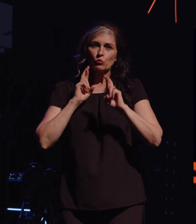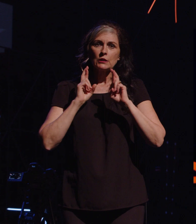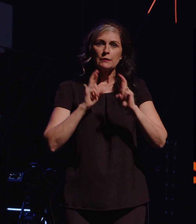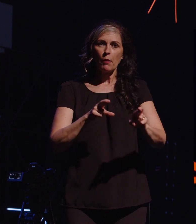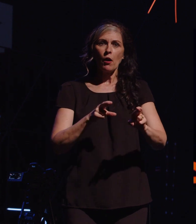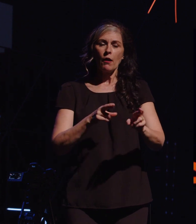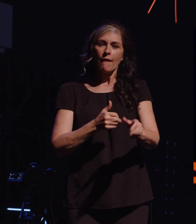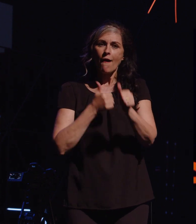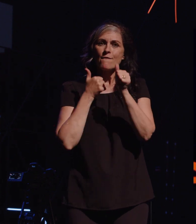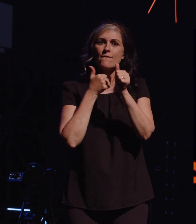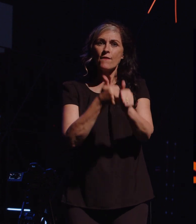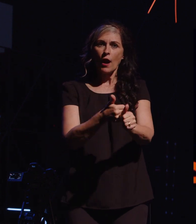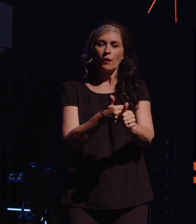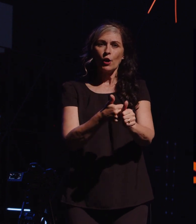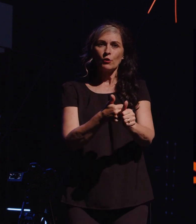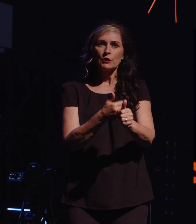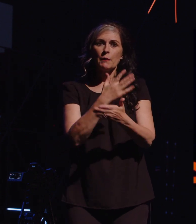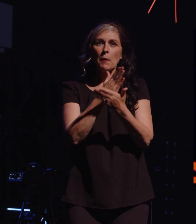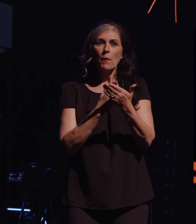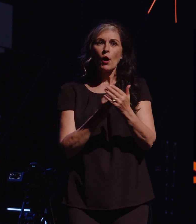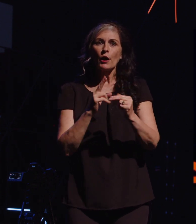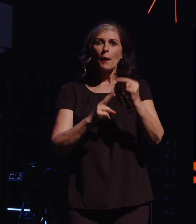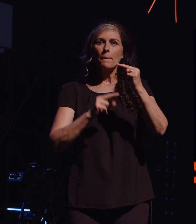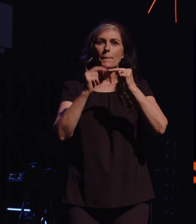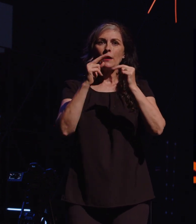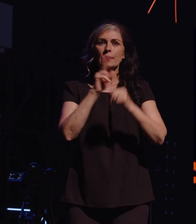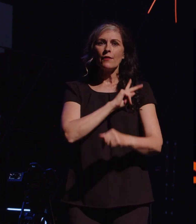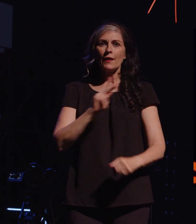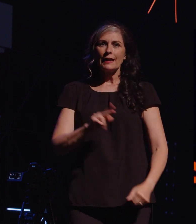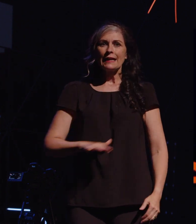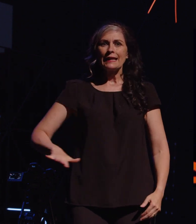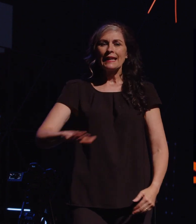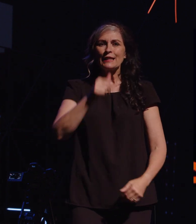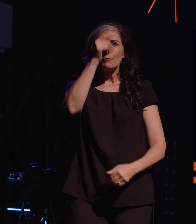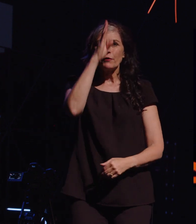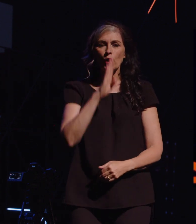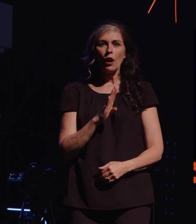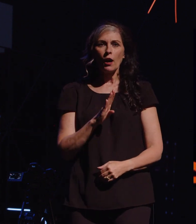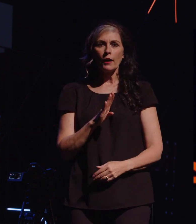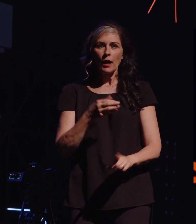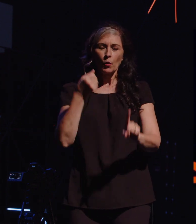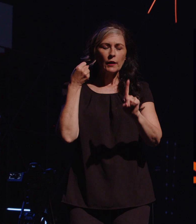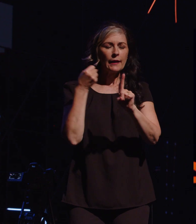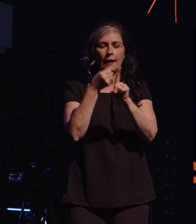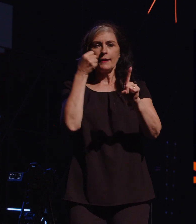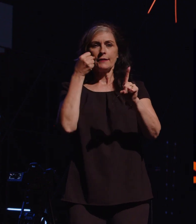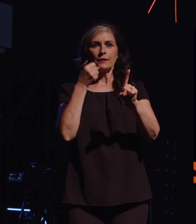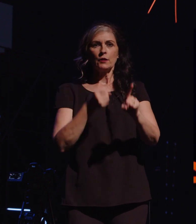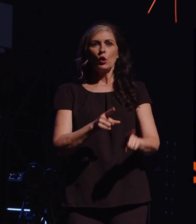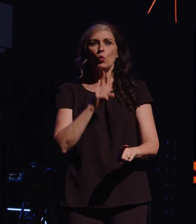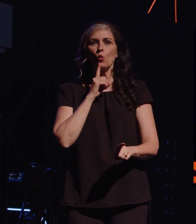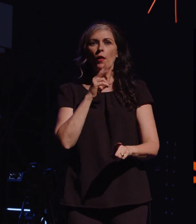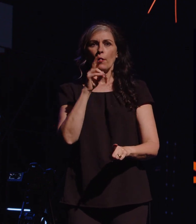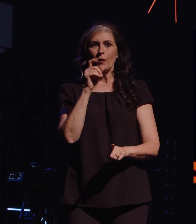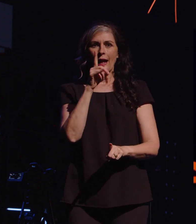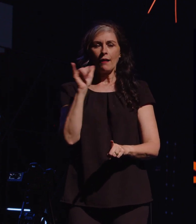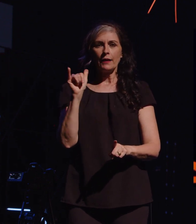follow after him, to be a part of building the kingdom of God. And we're hit with this reality that following